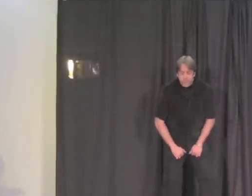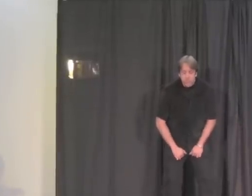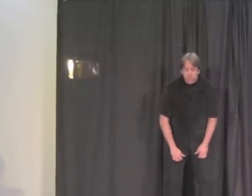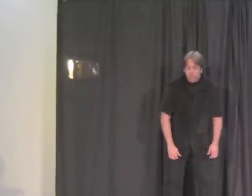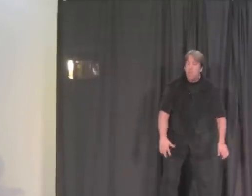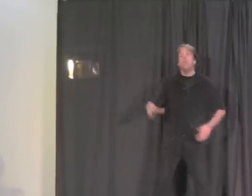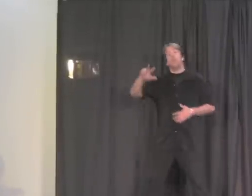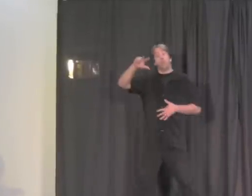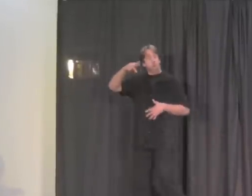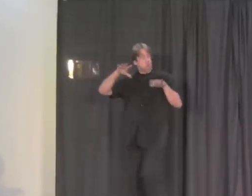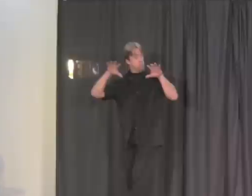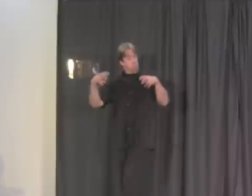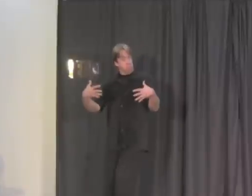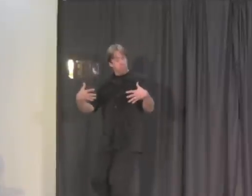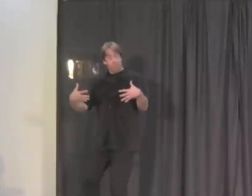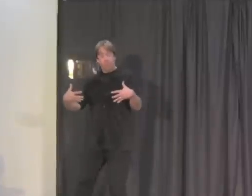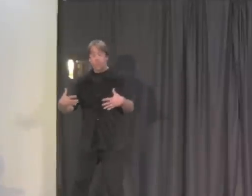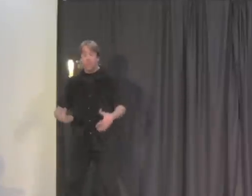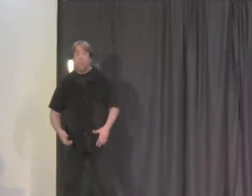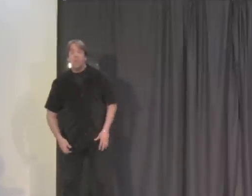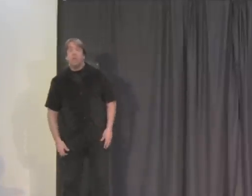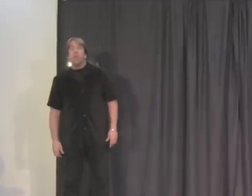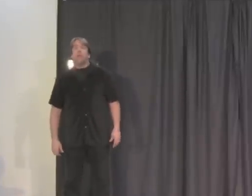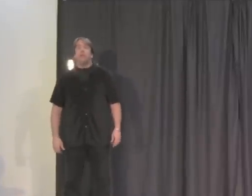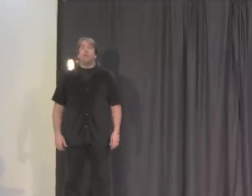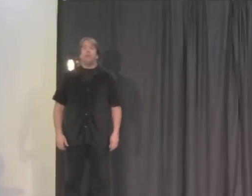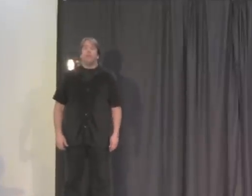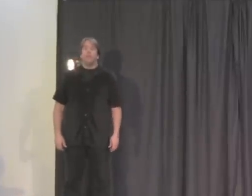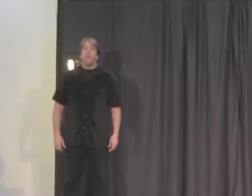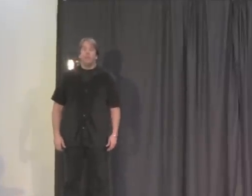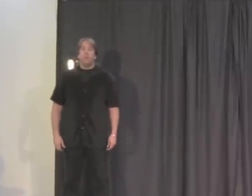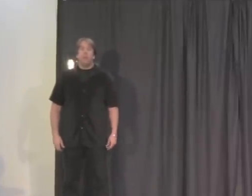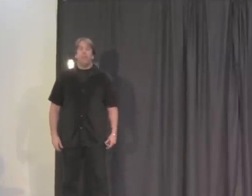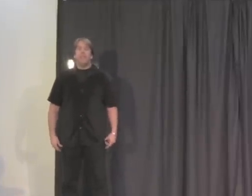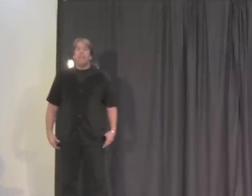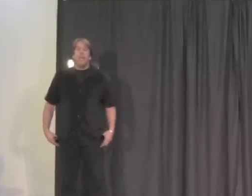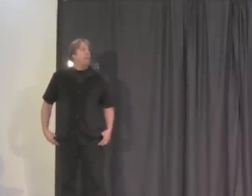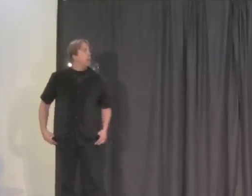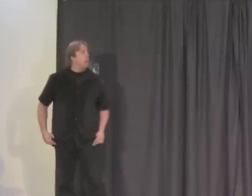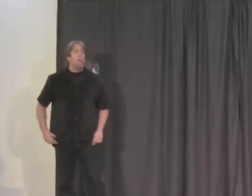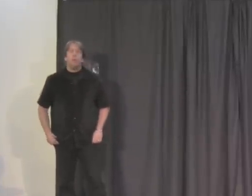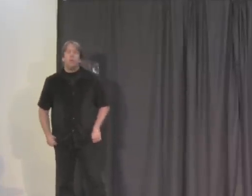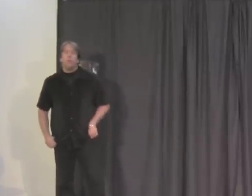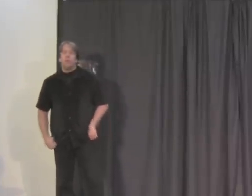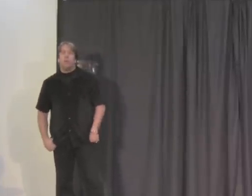wet their pants. The third group, "What'd they say?"